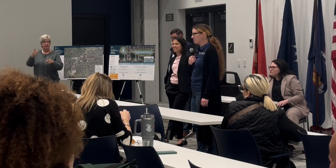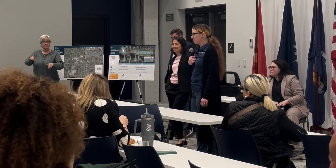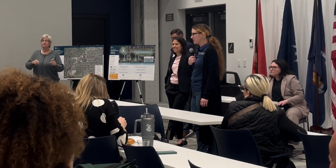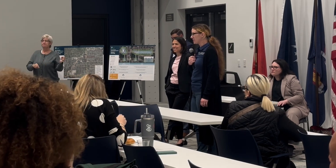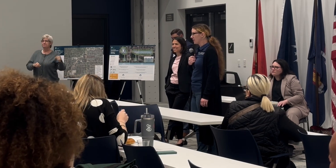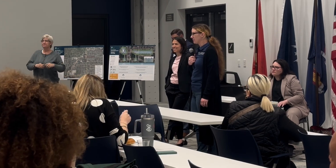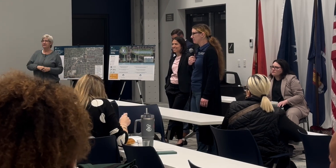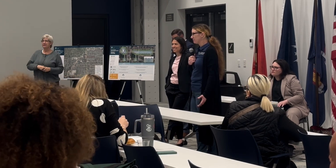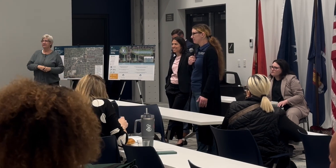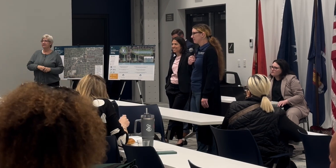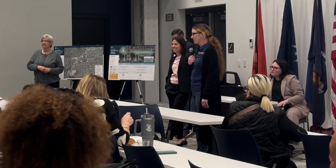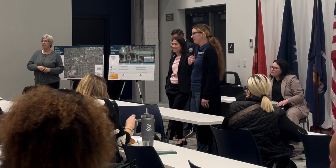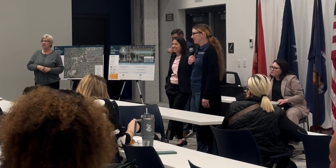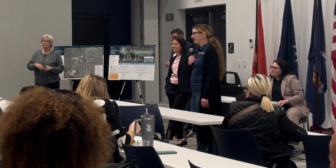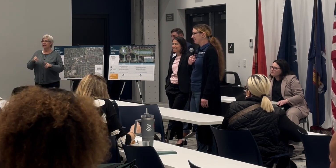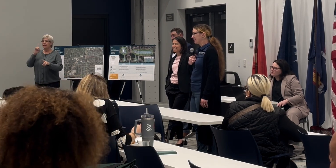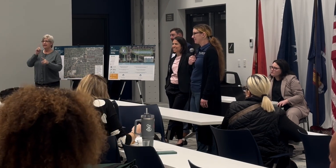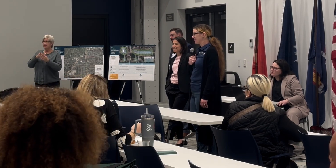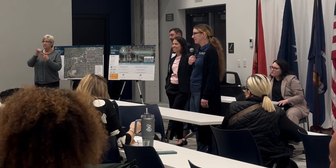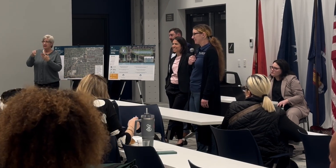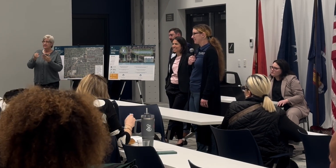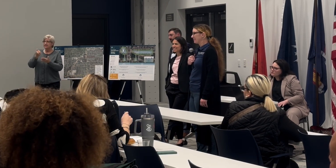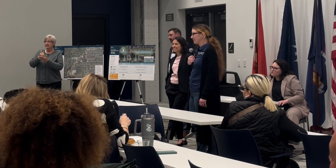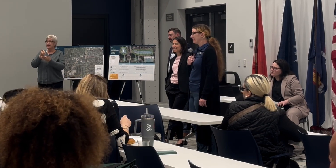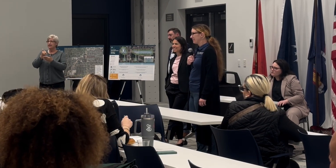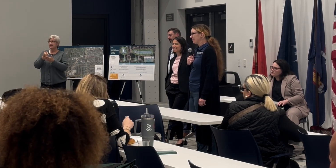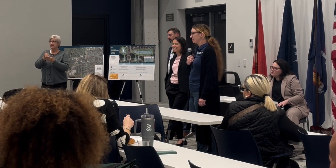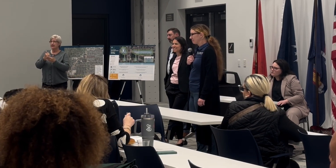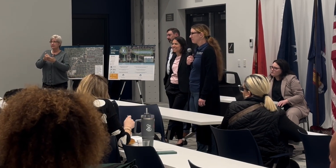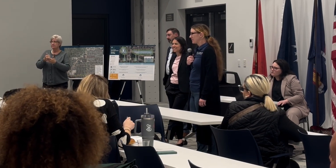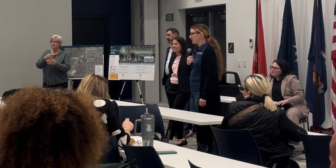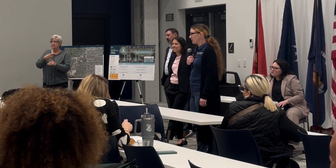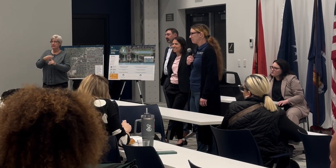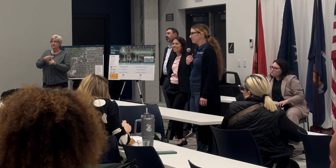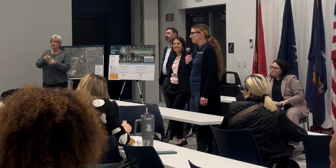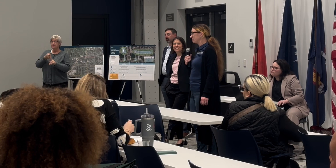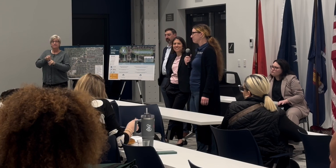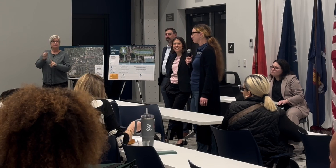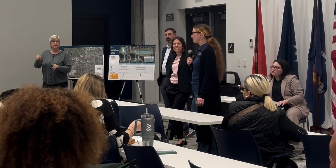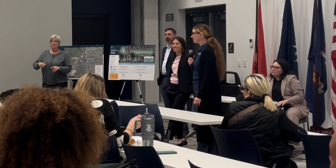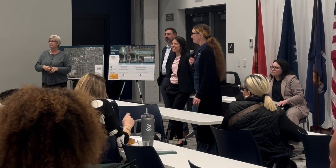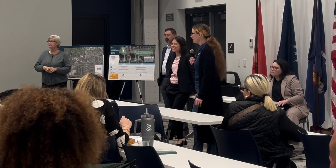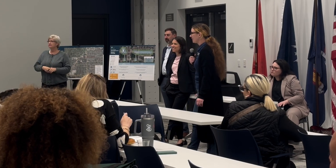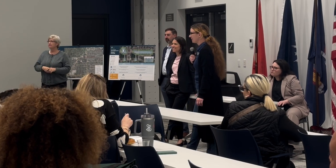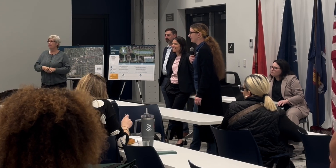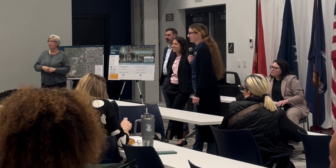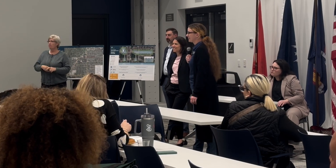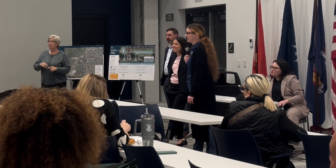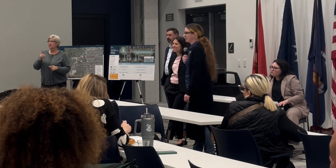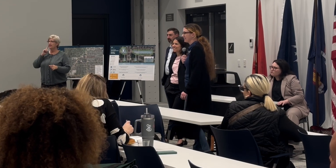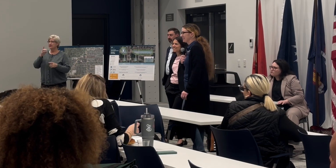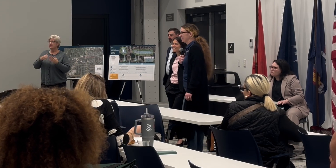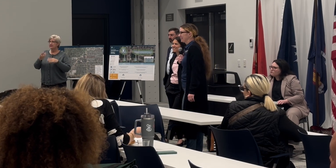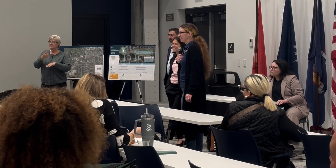yeah, so.